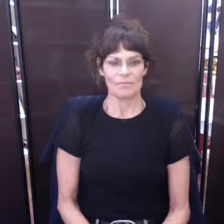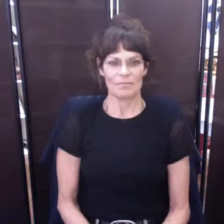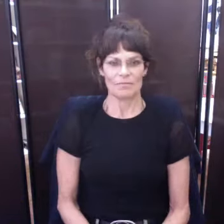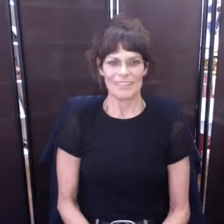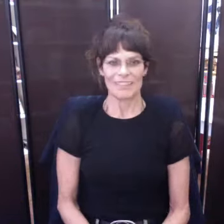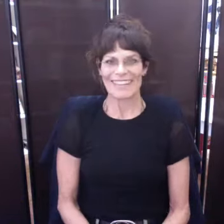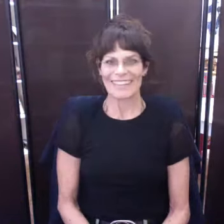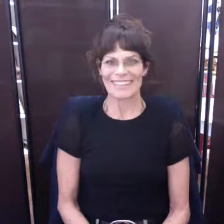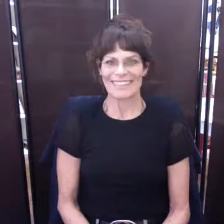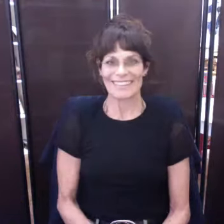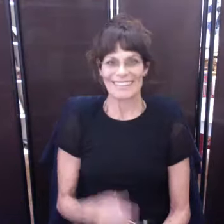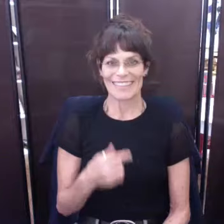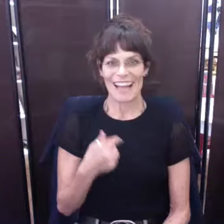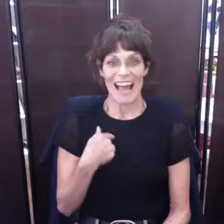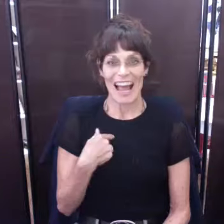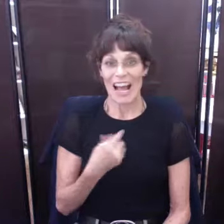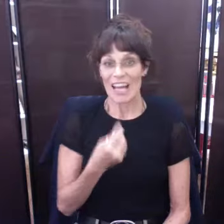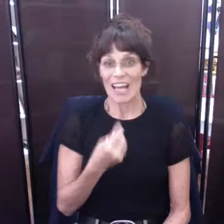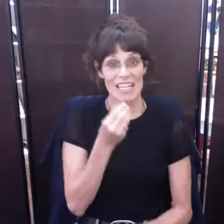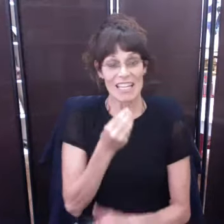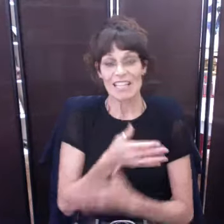I can eat as many strawberries as I want, and